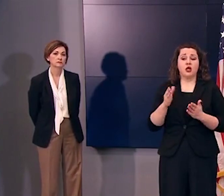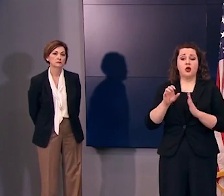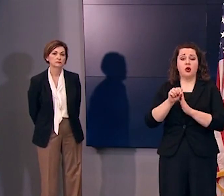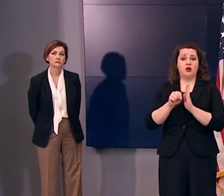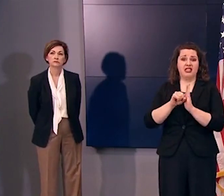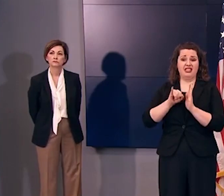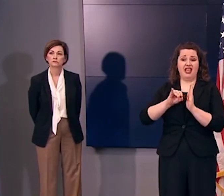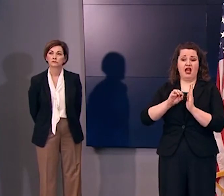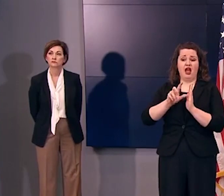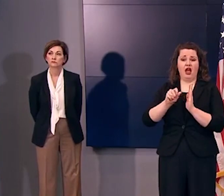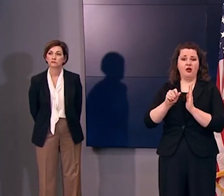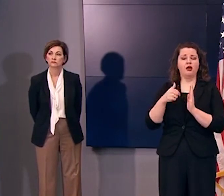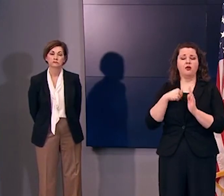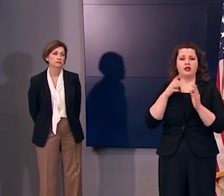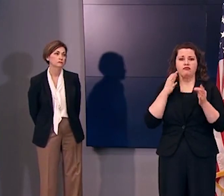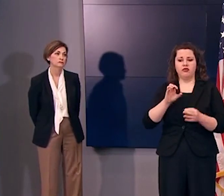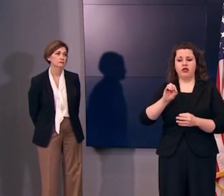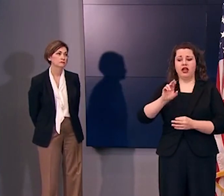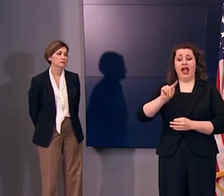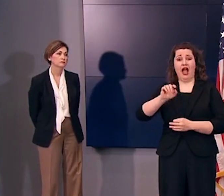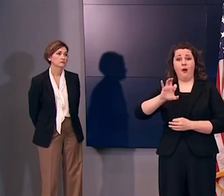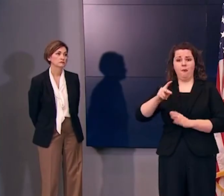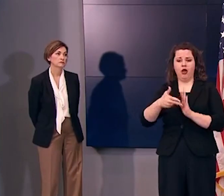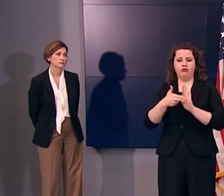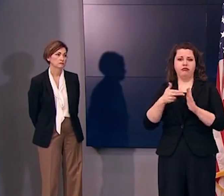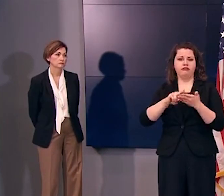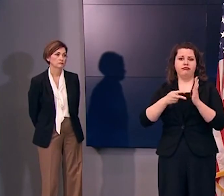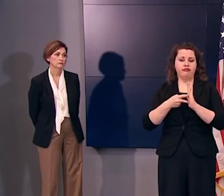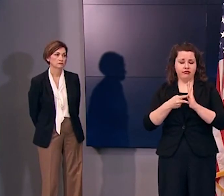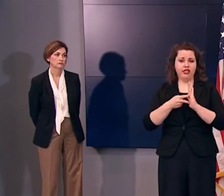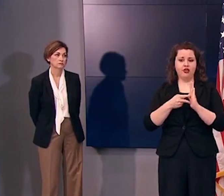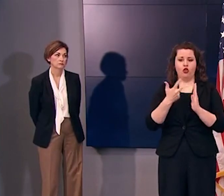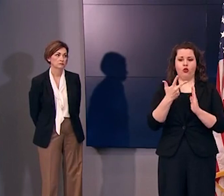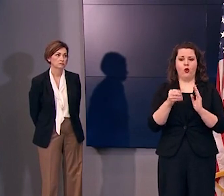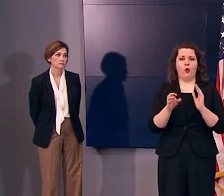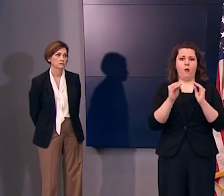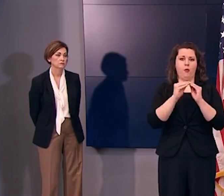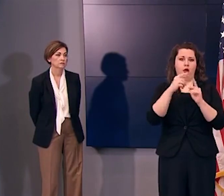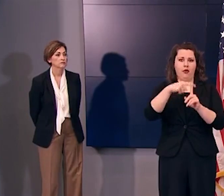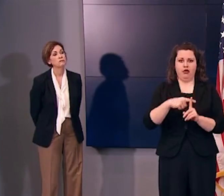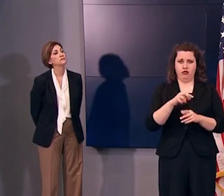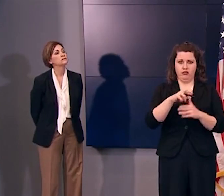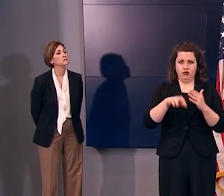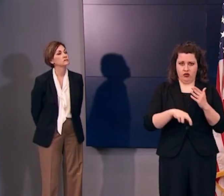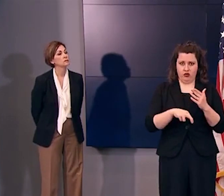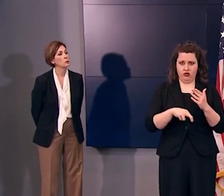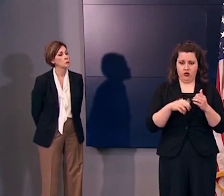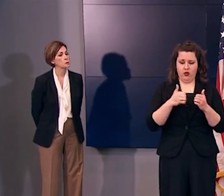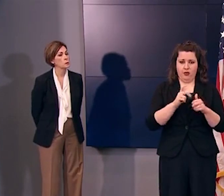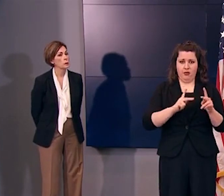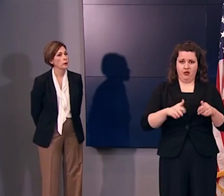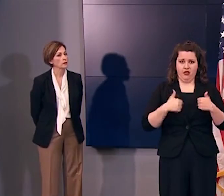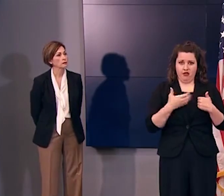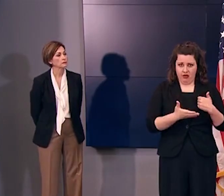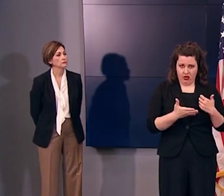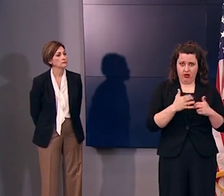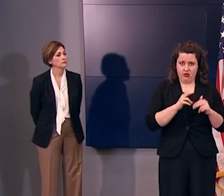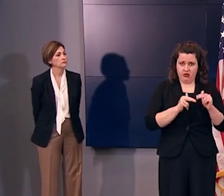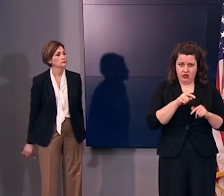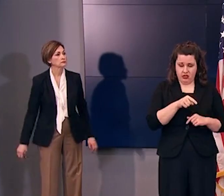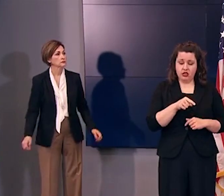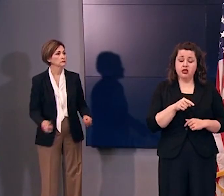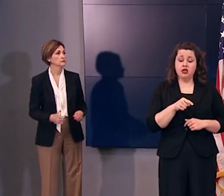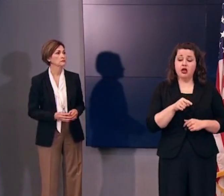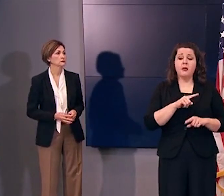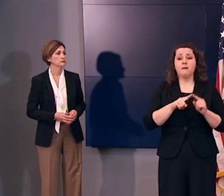we've determined that an outbreak in a long-term care facility is 3 or more cases among residents of that particular facility.